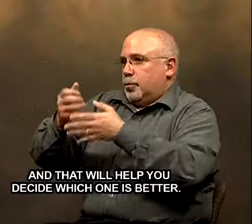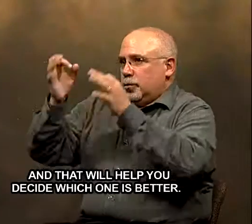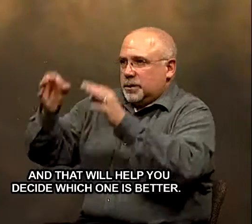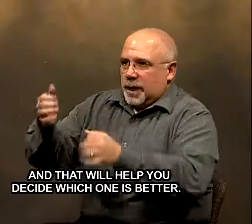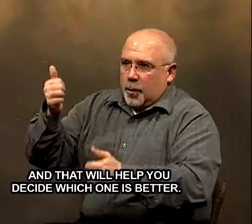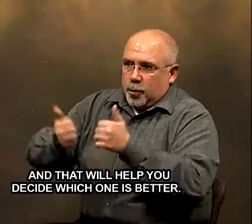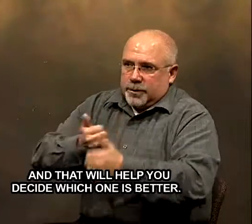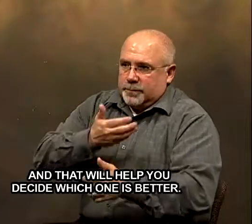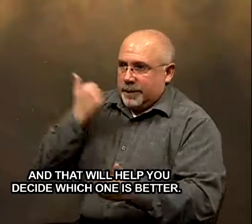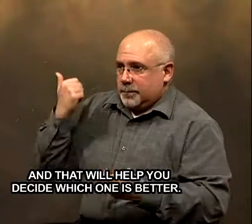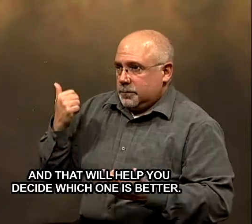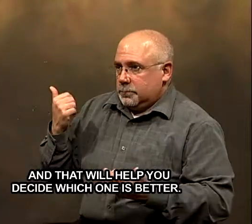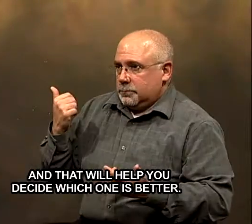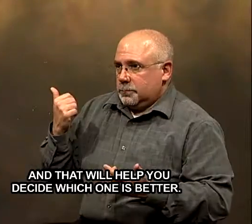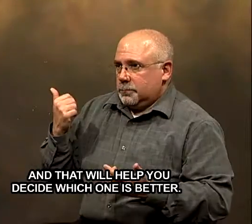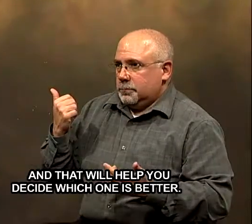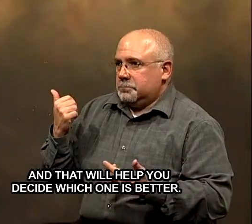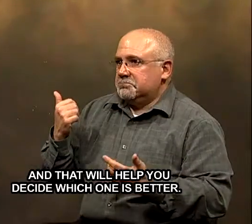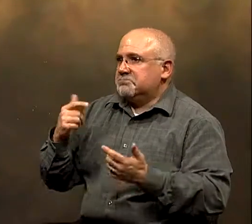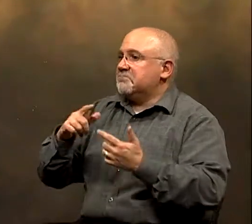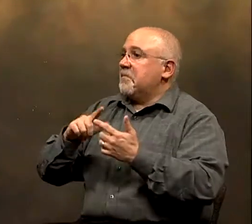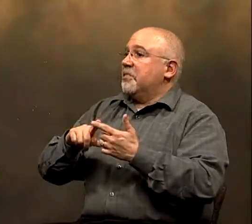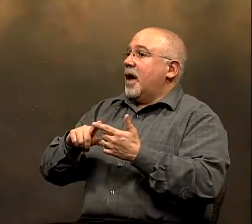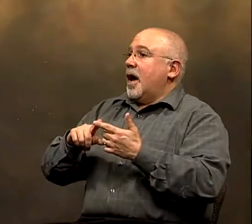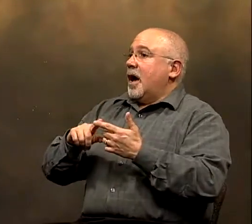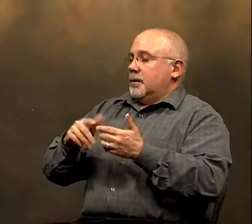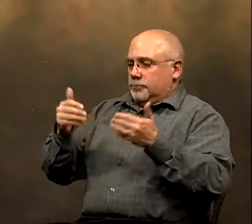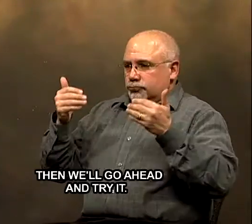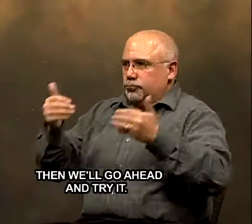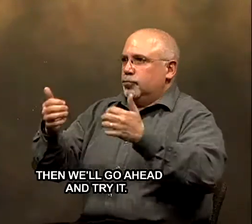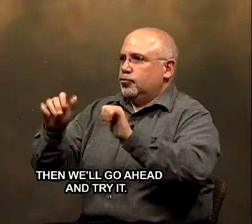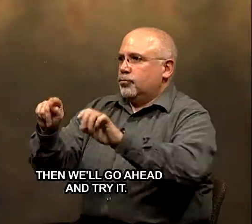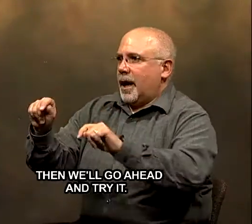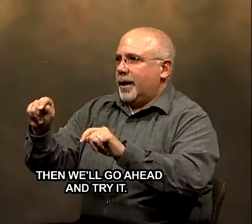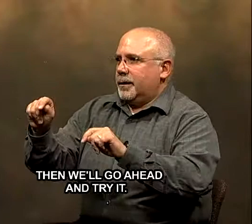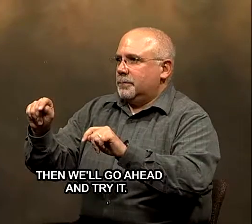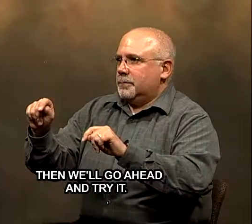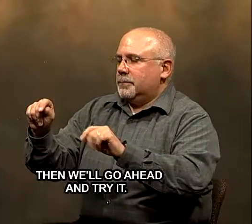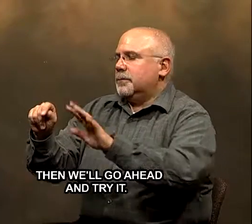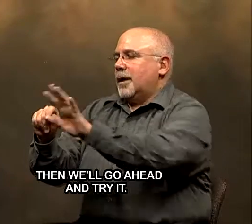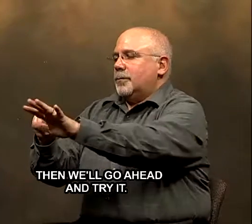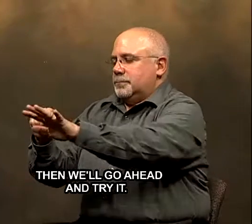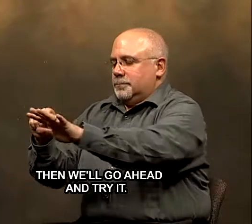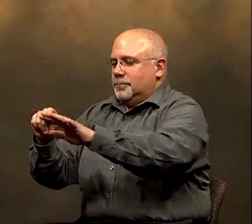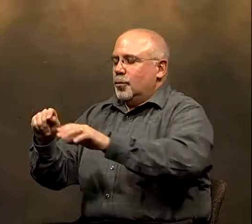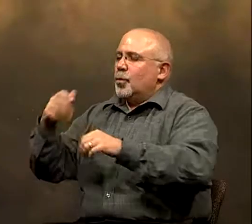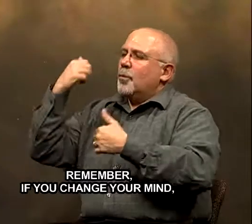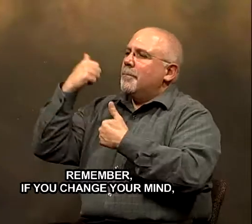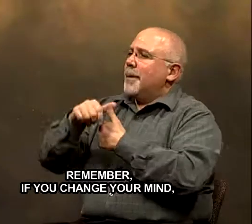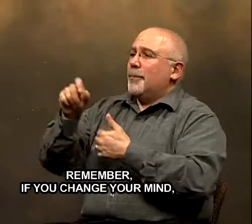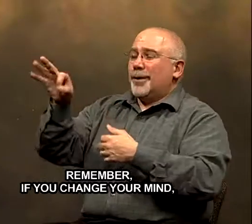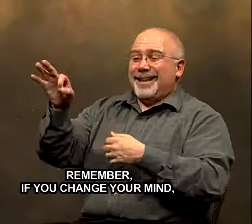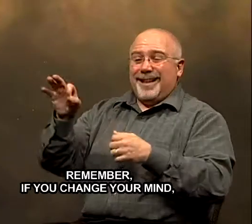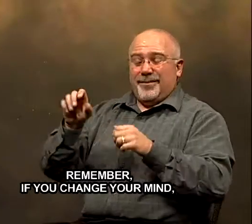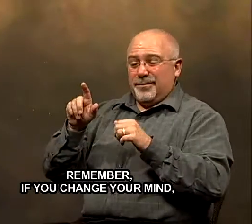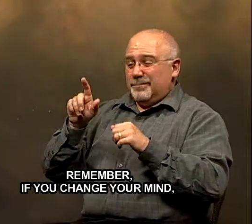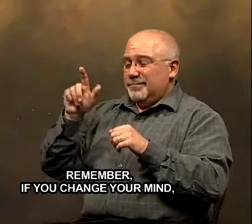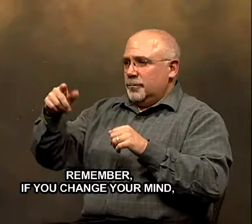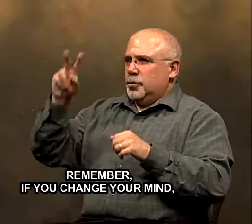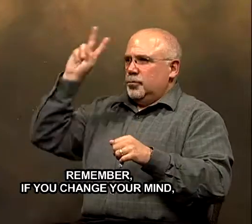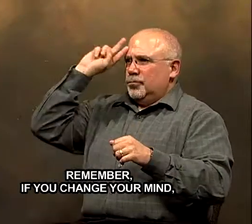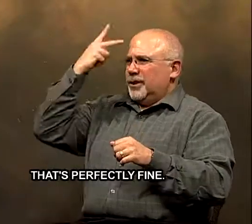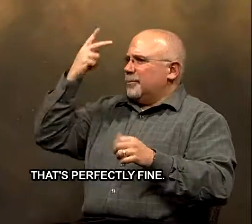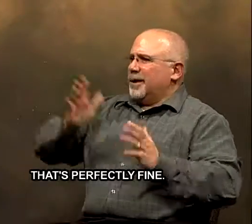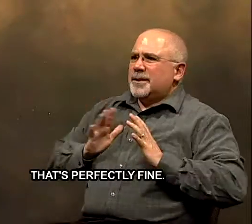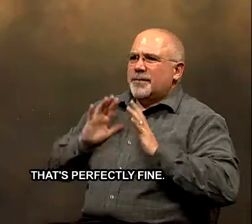And that will help you decide which one is better. Then we'll go ahead and try it. Remember, if you change